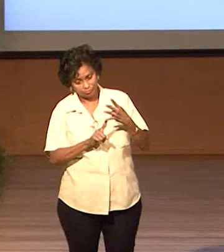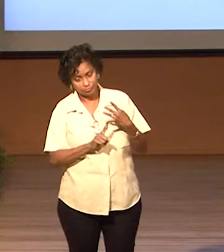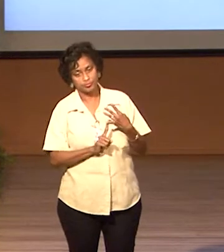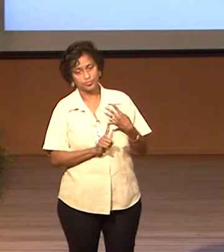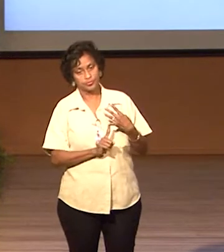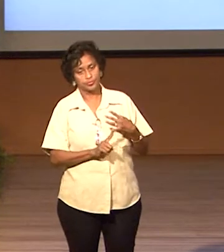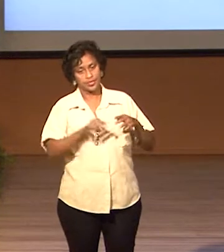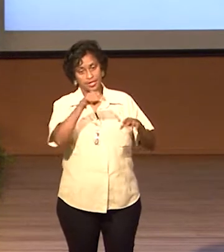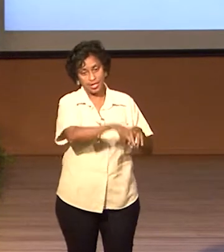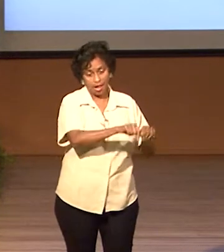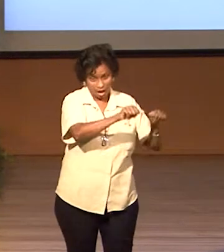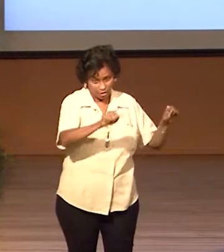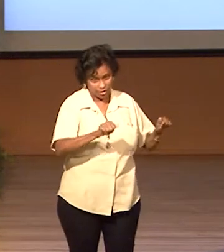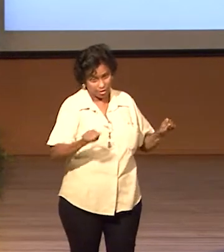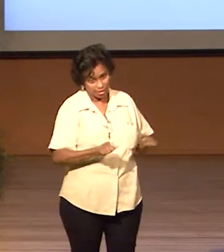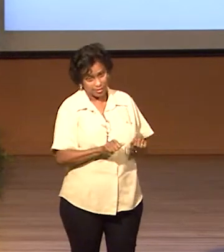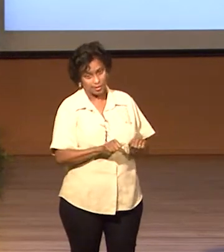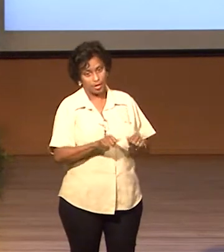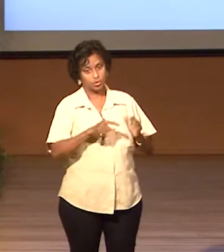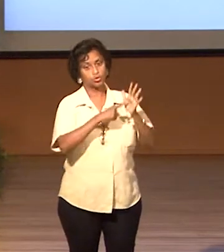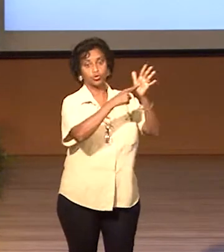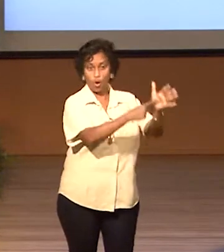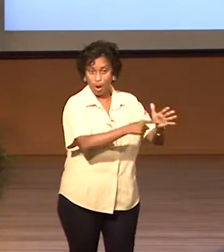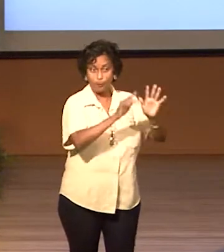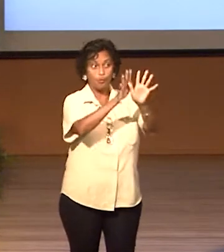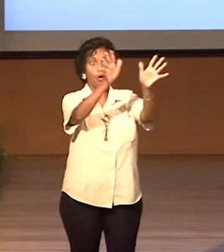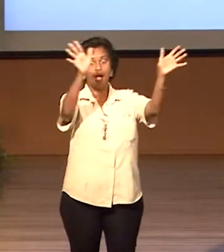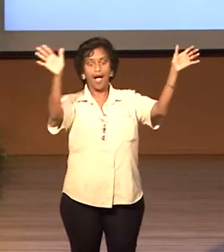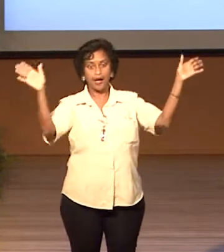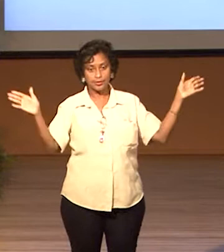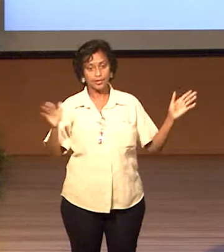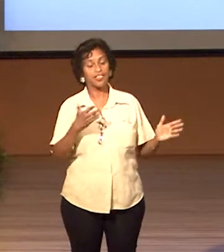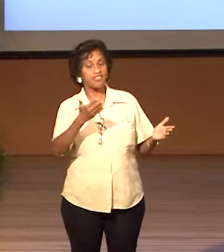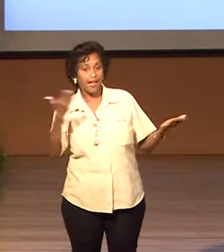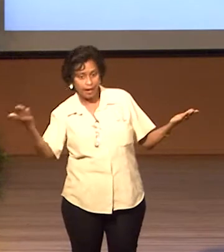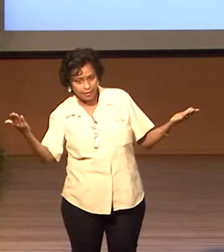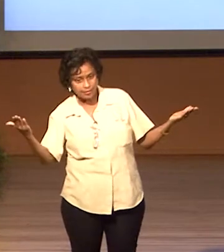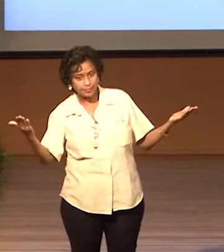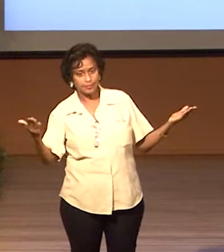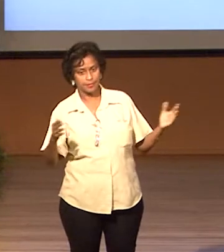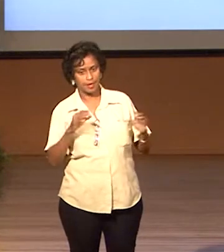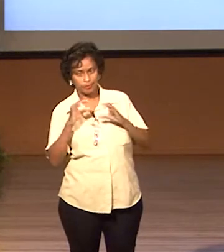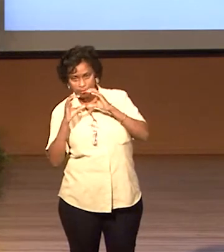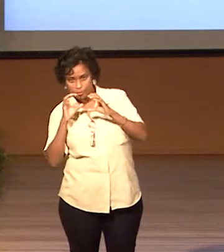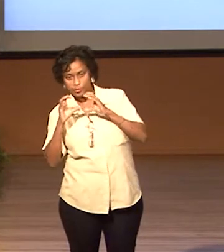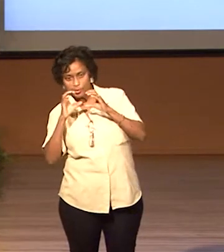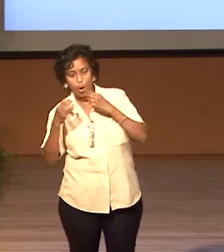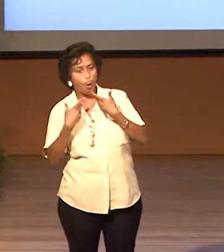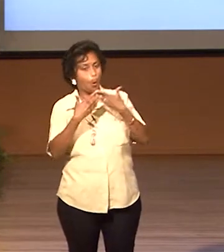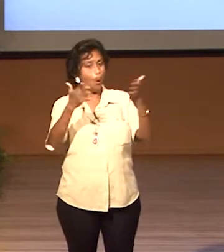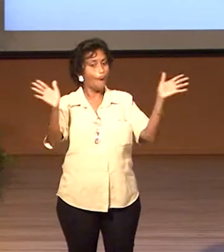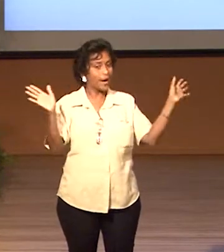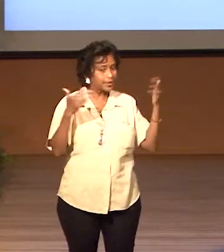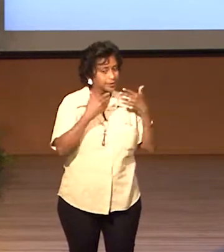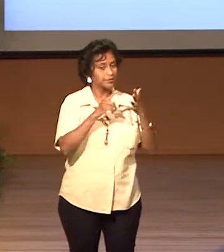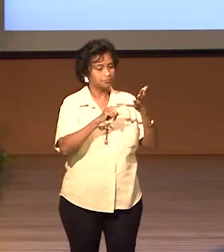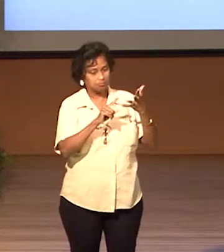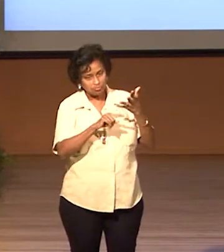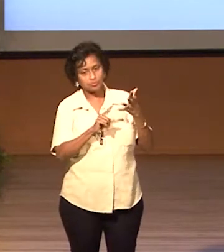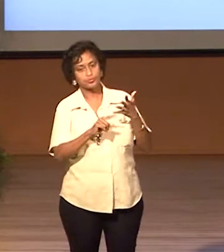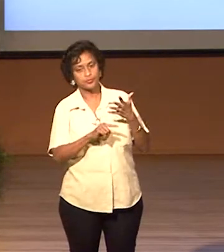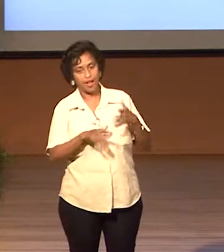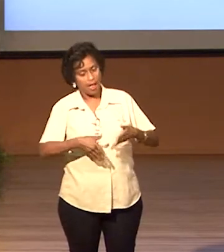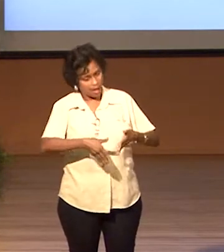itself if you engage in self-discovery, if you engage in behavior with others, building community that allows you to